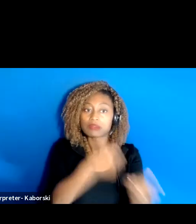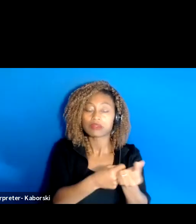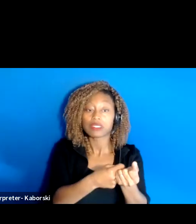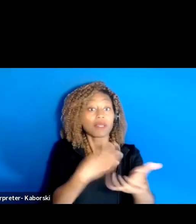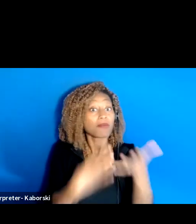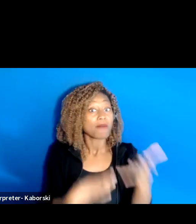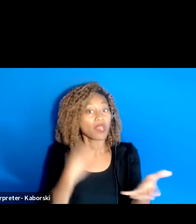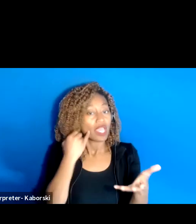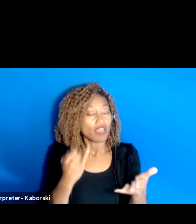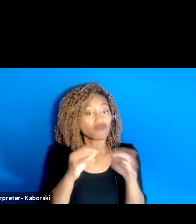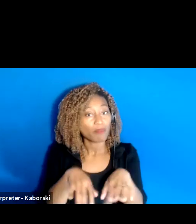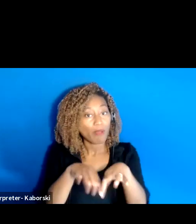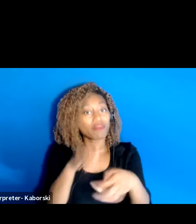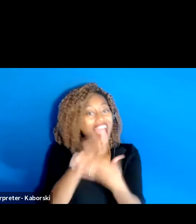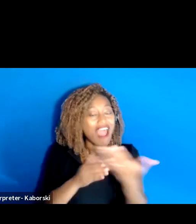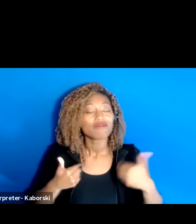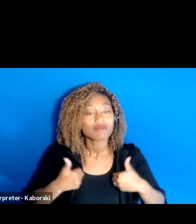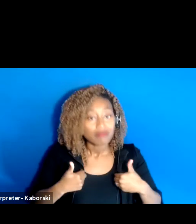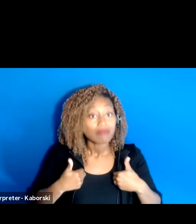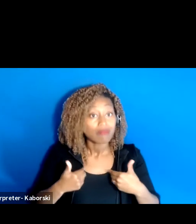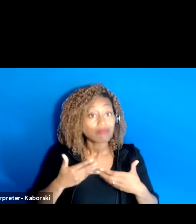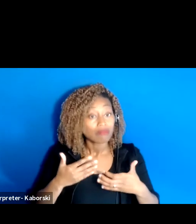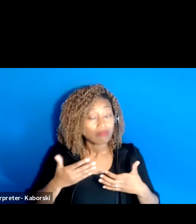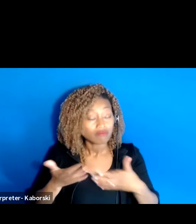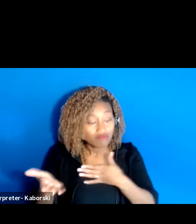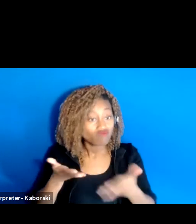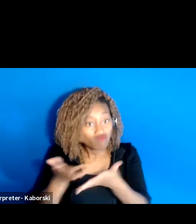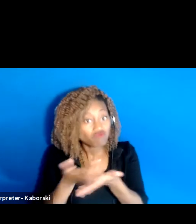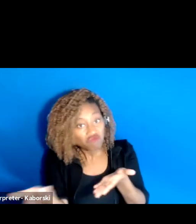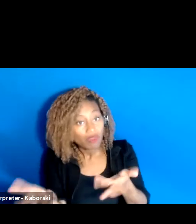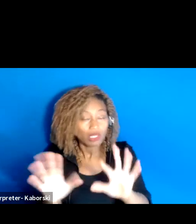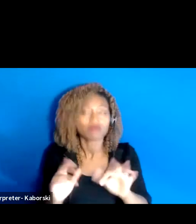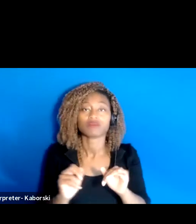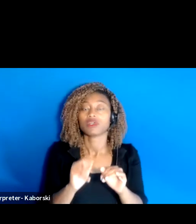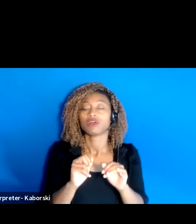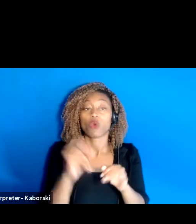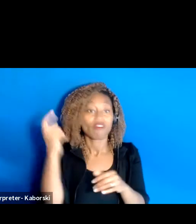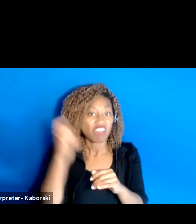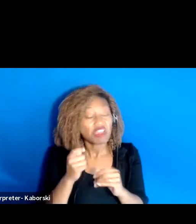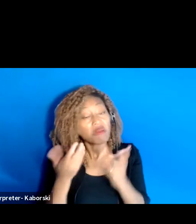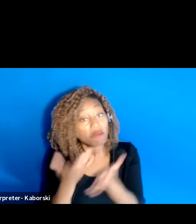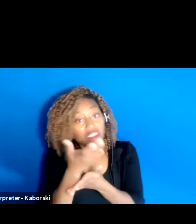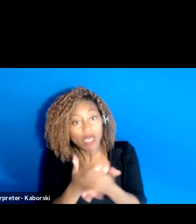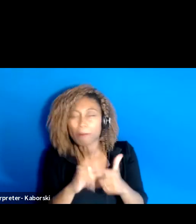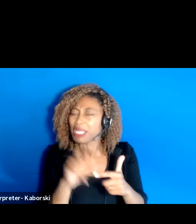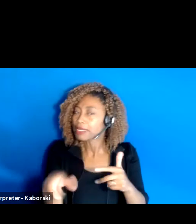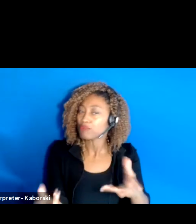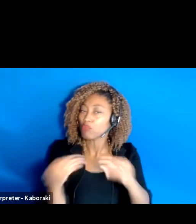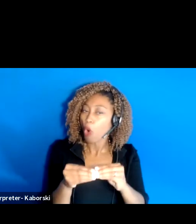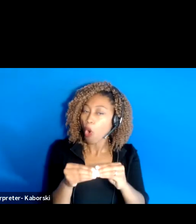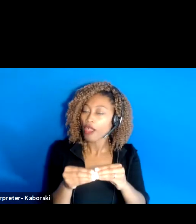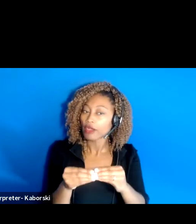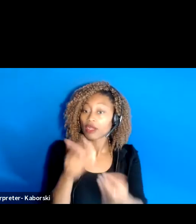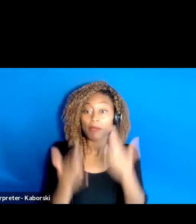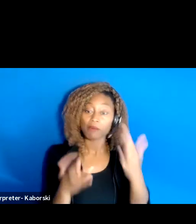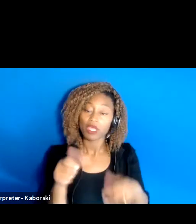underserved population because of resources, funding, or it could be other reasons